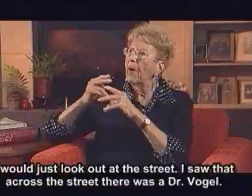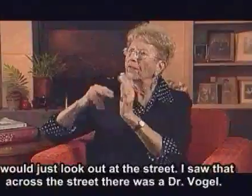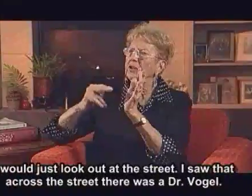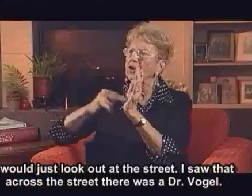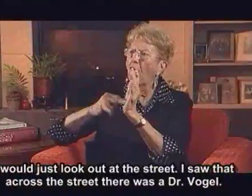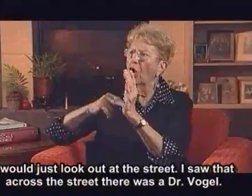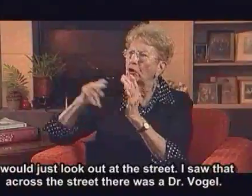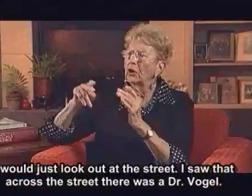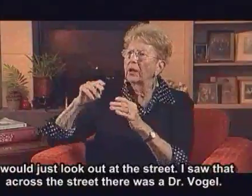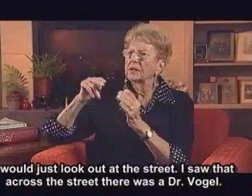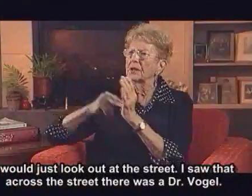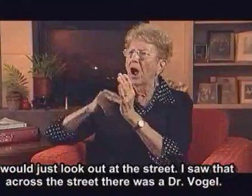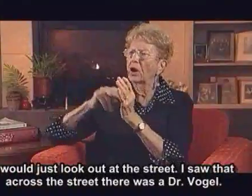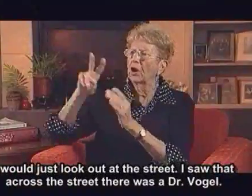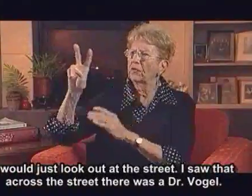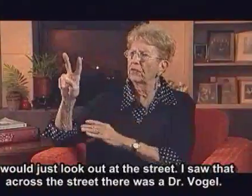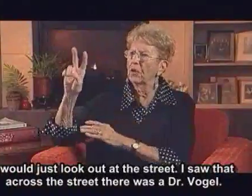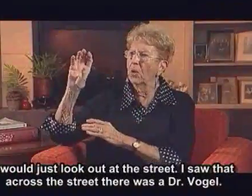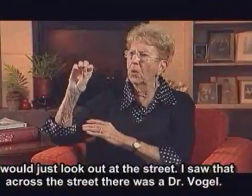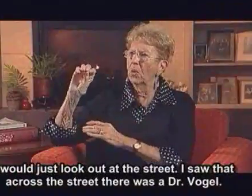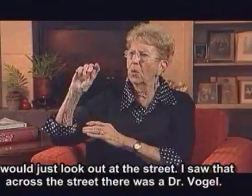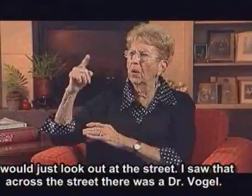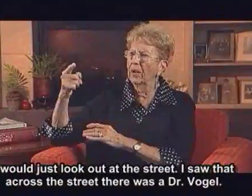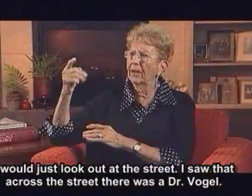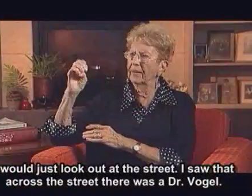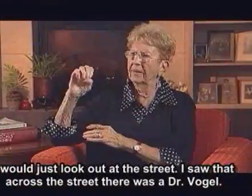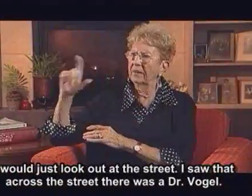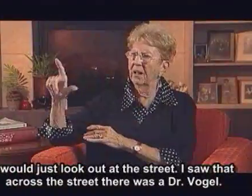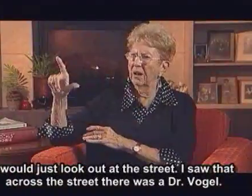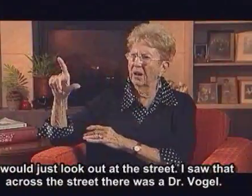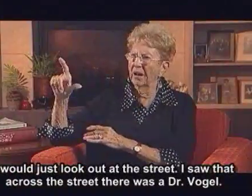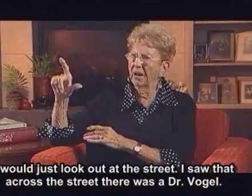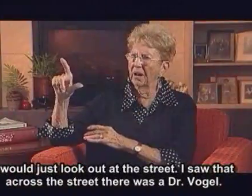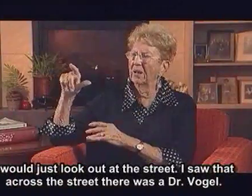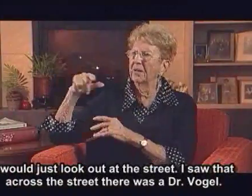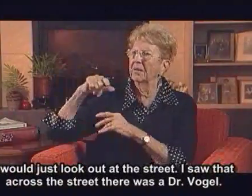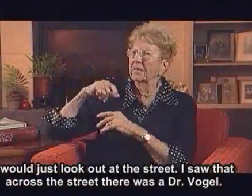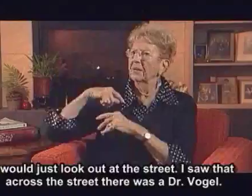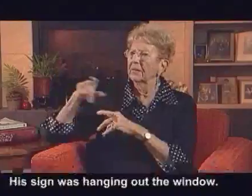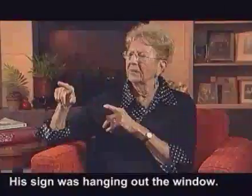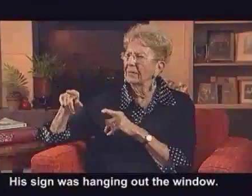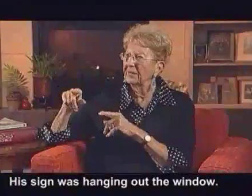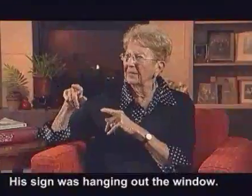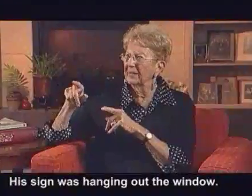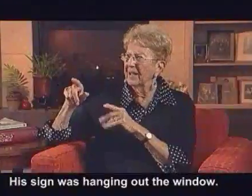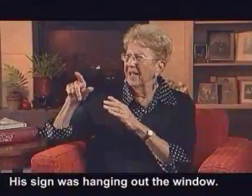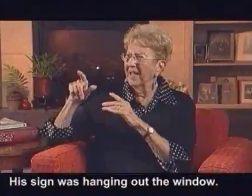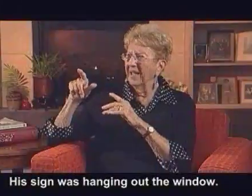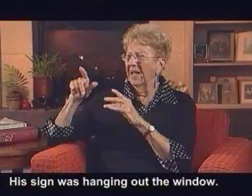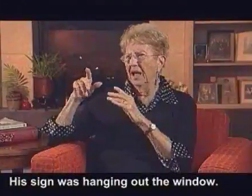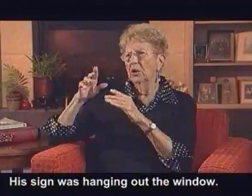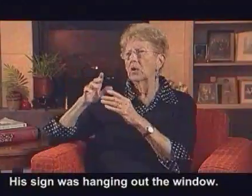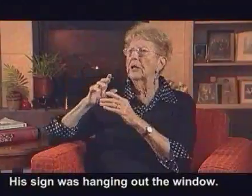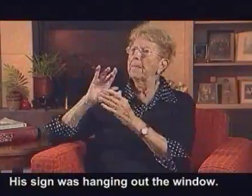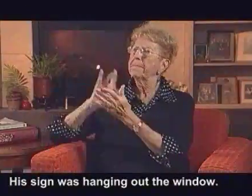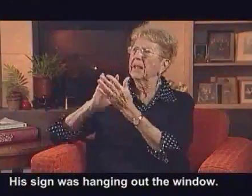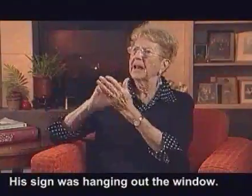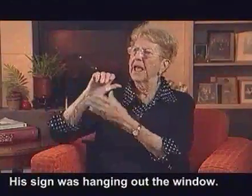would just look out at the street. I saw that across the street there was a Dr. Vogel. His sign was hanging out the window.